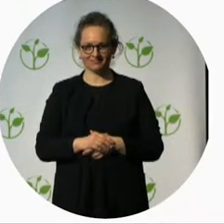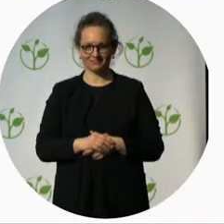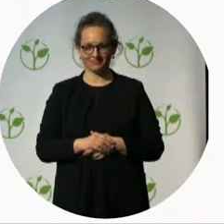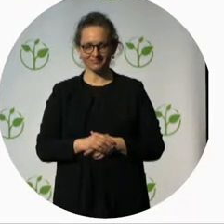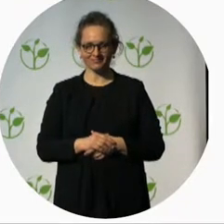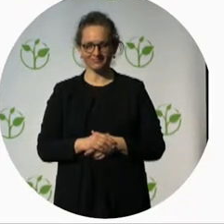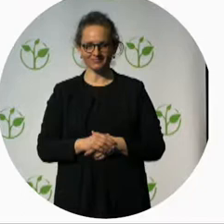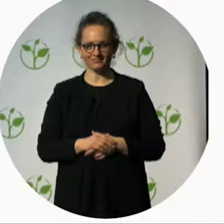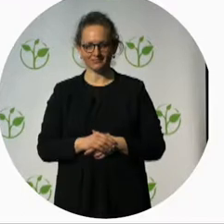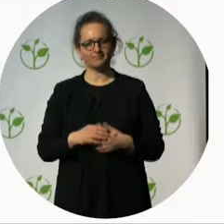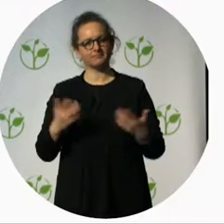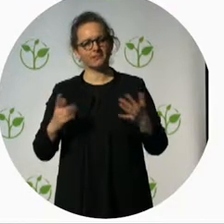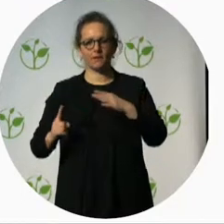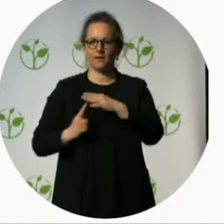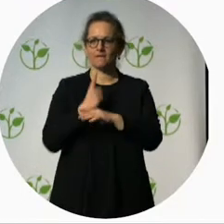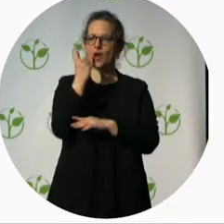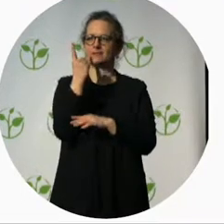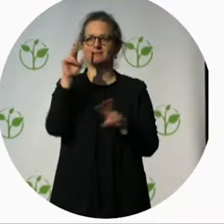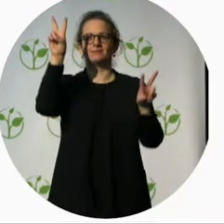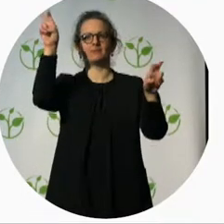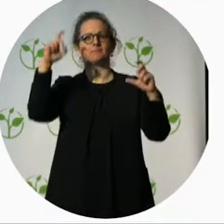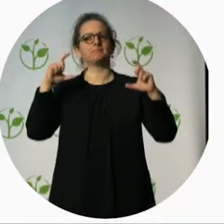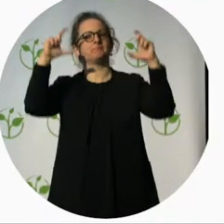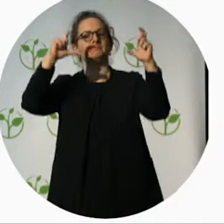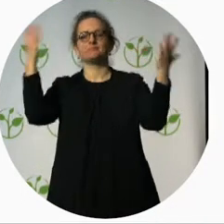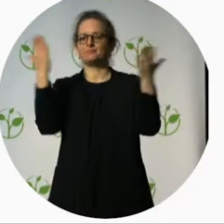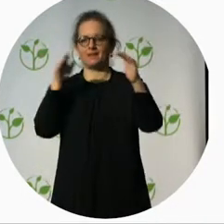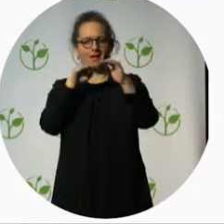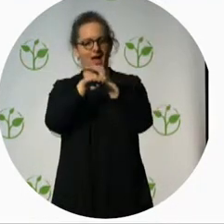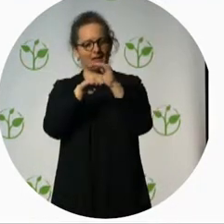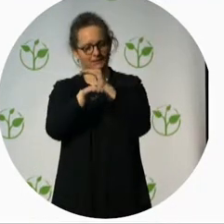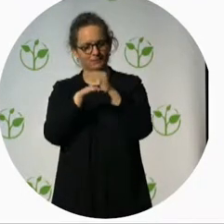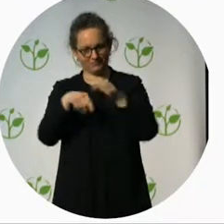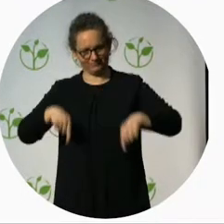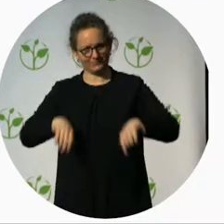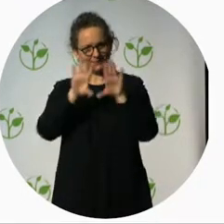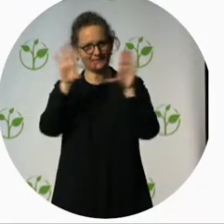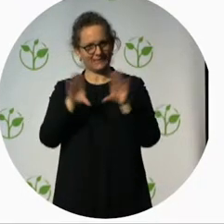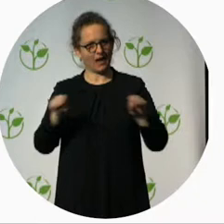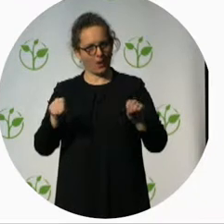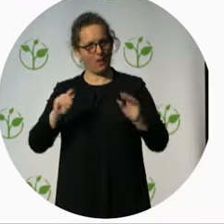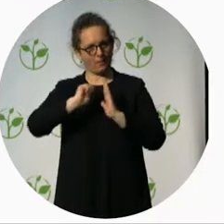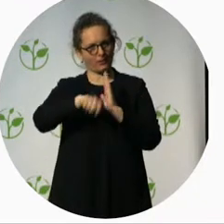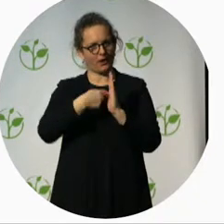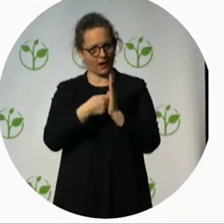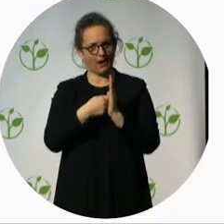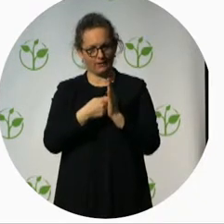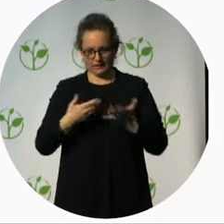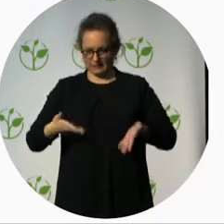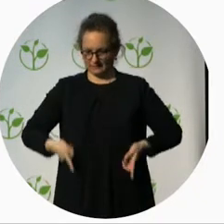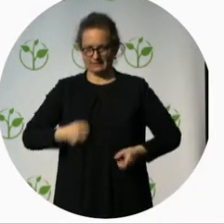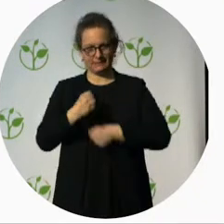accessibility is, in Article 9 of the convention, fundamentally the purpose of living independently